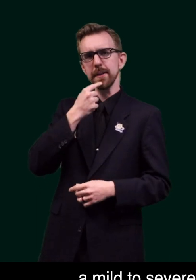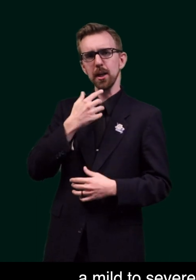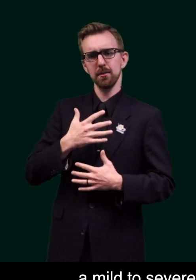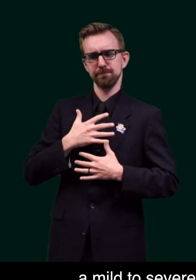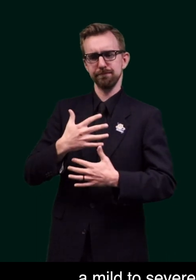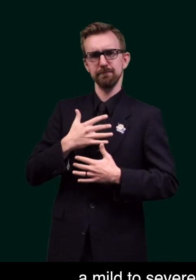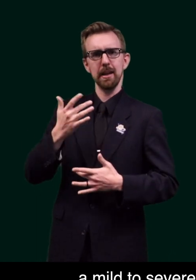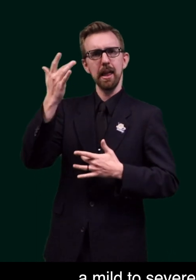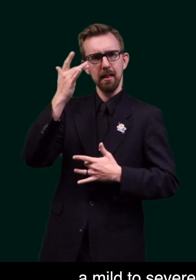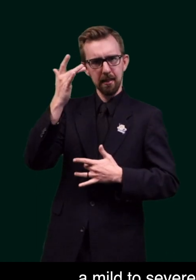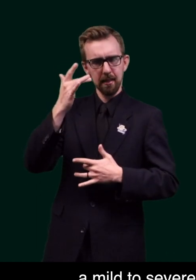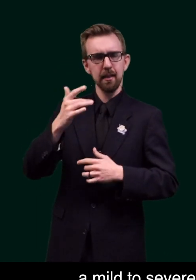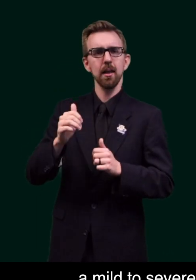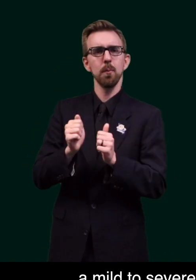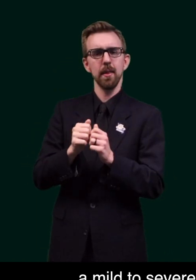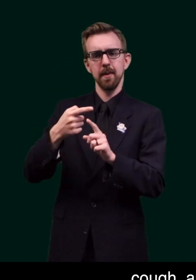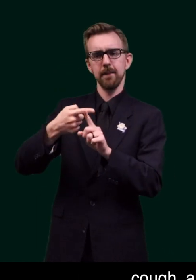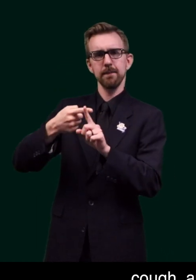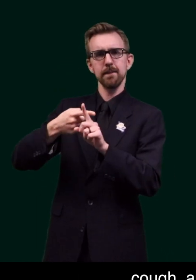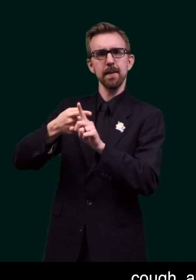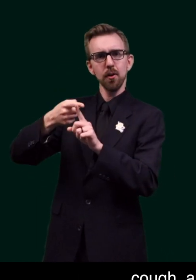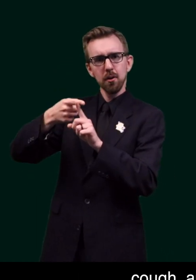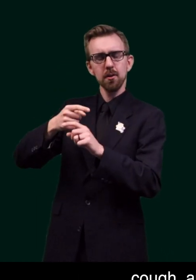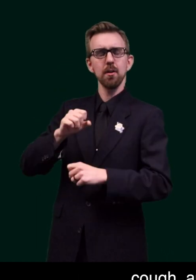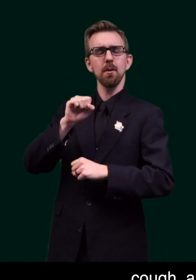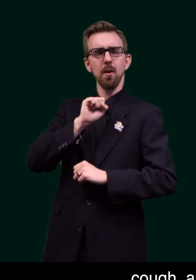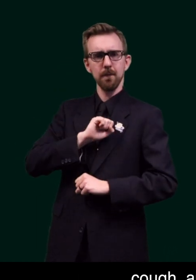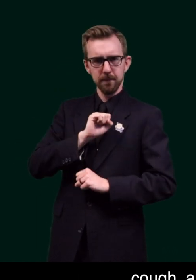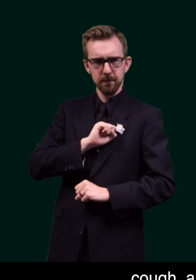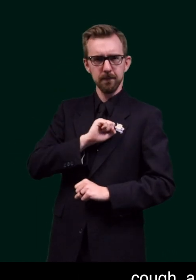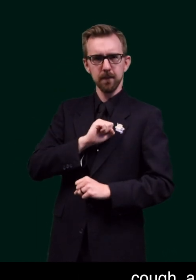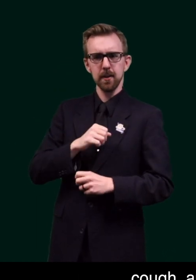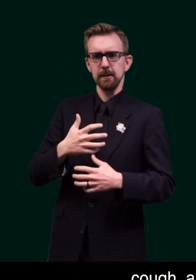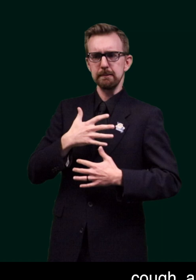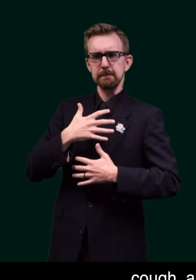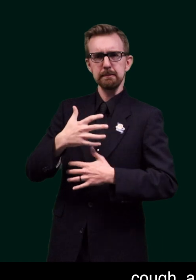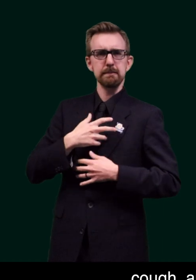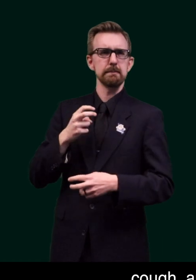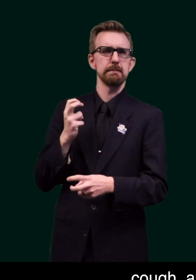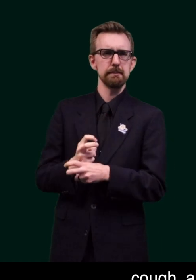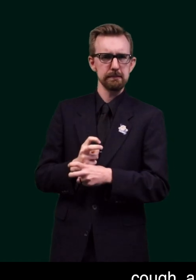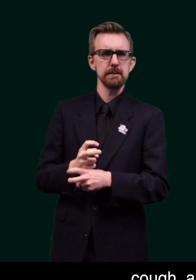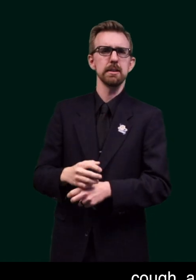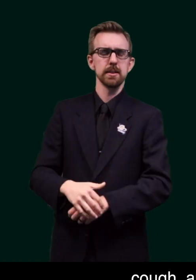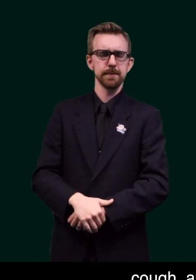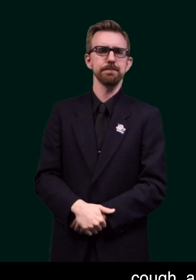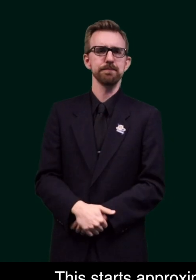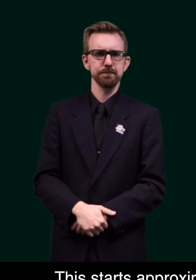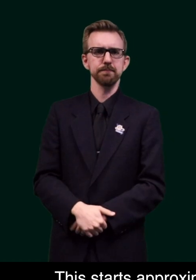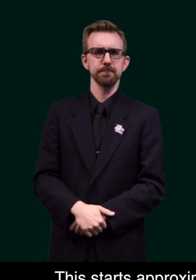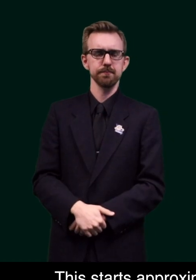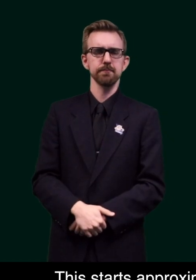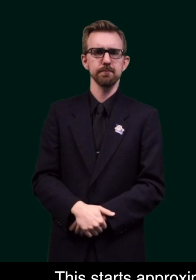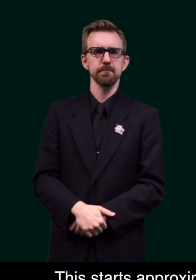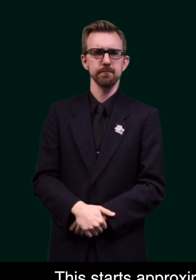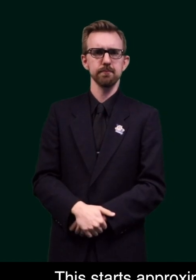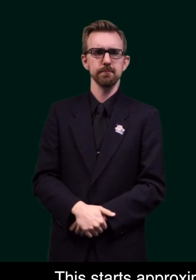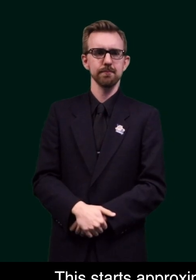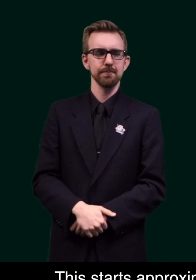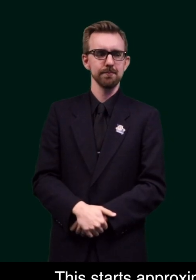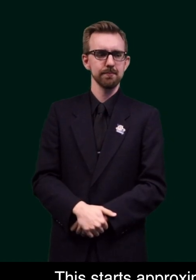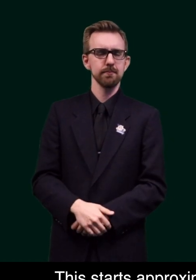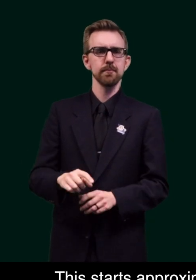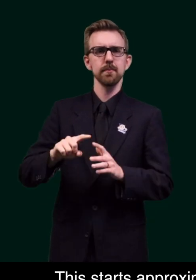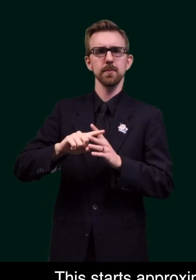illness with fever, cough, and difficulty breathing that starts 2